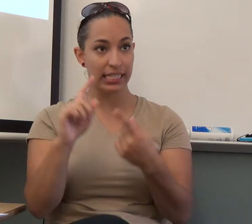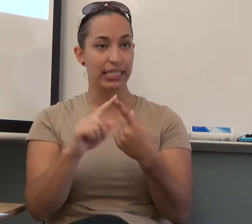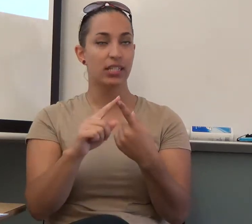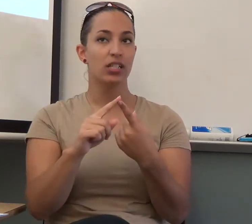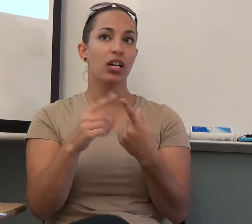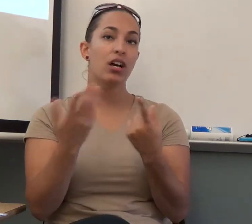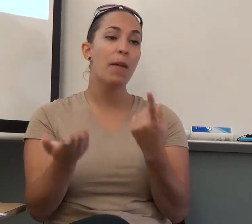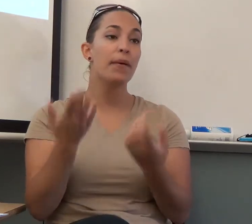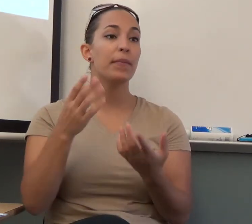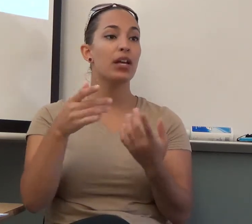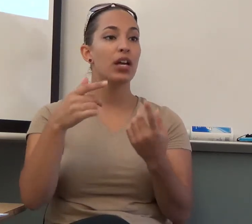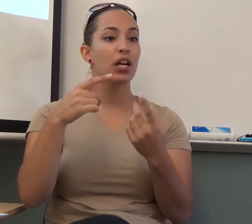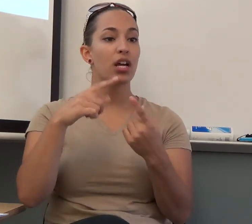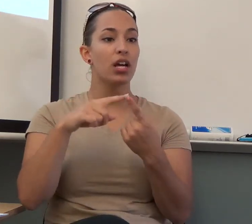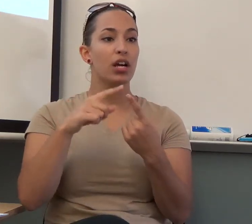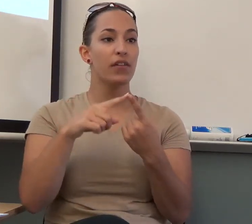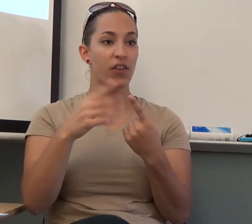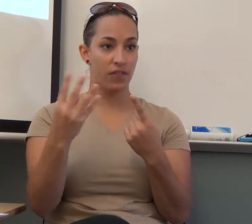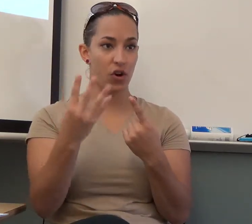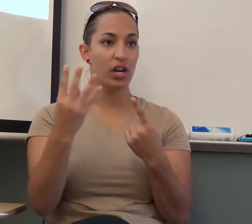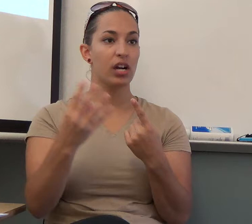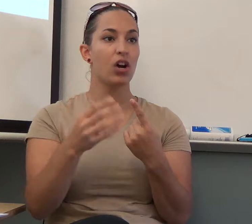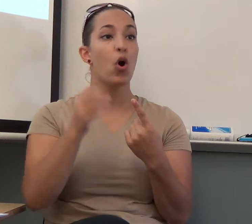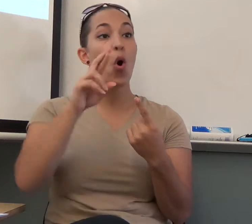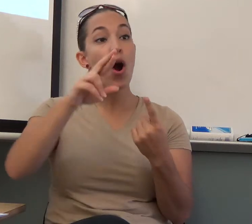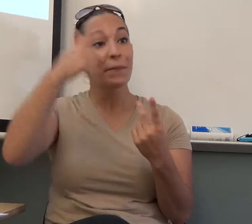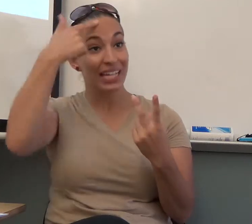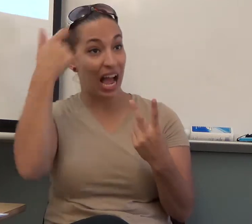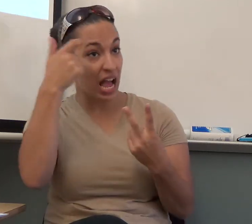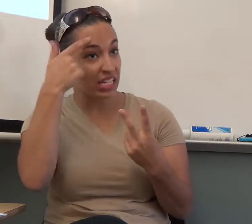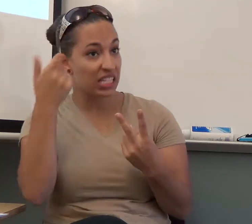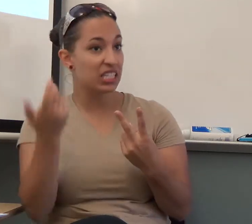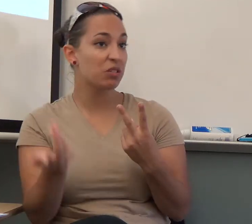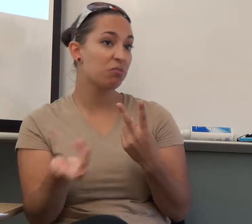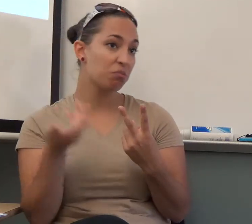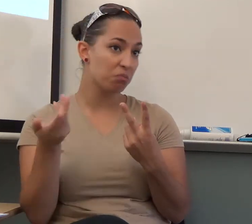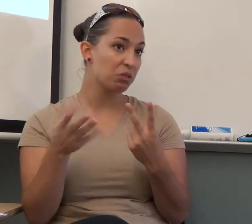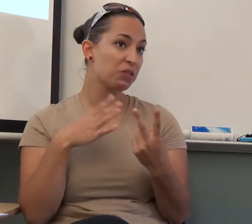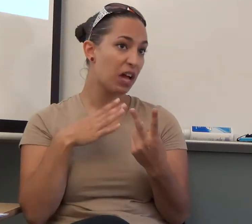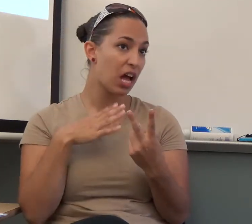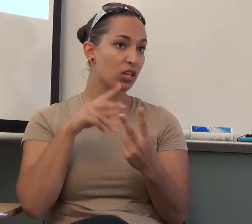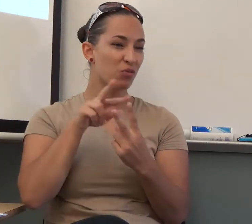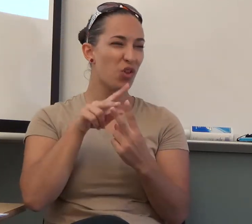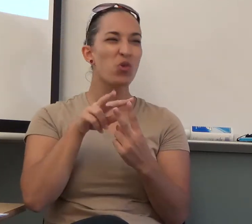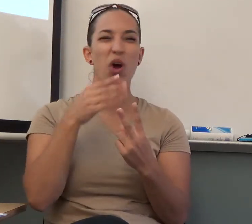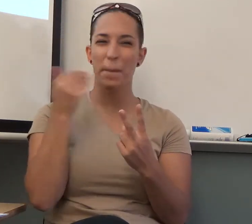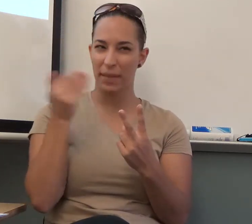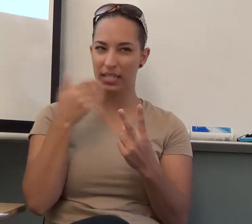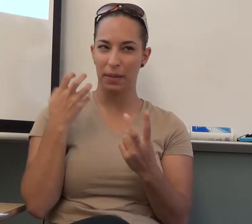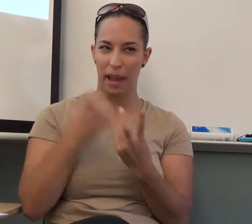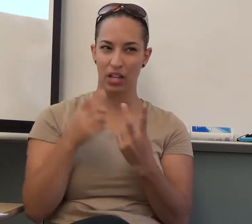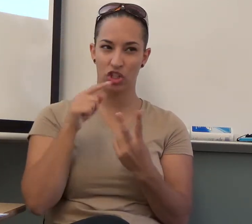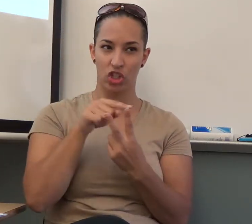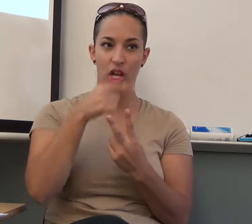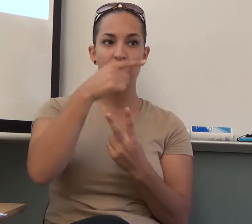Yep. Anybody get any other words? No? Those are the best for this. Because or